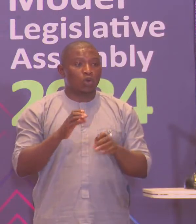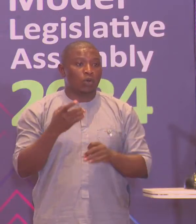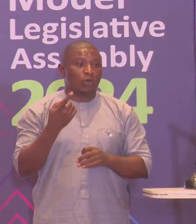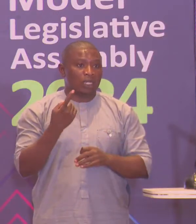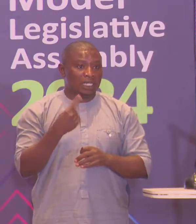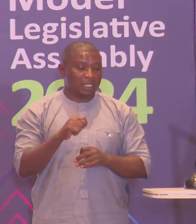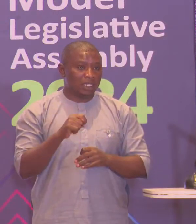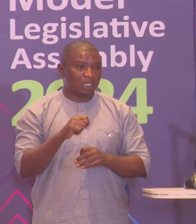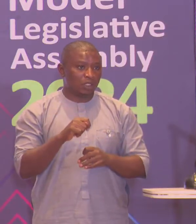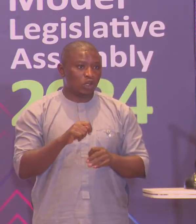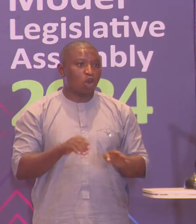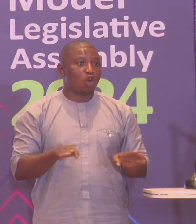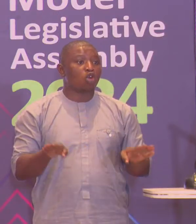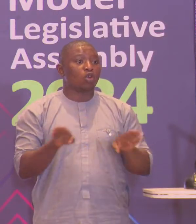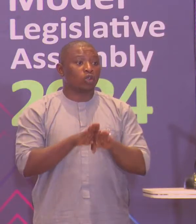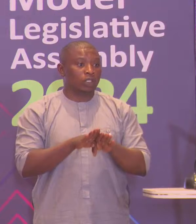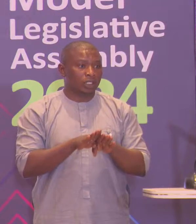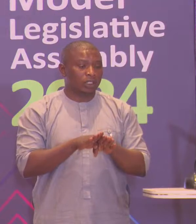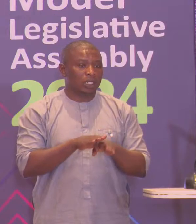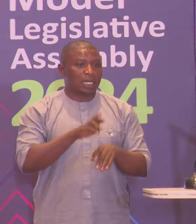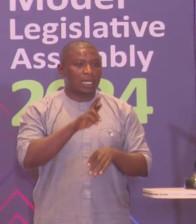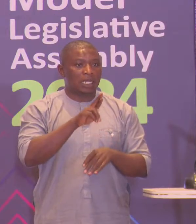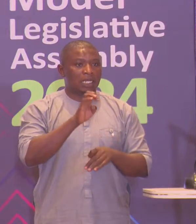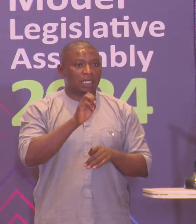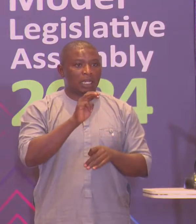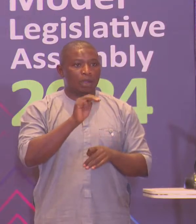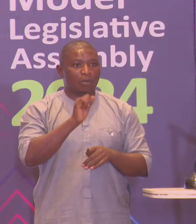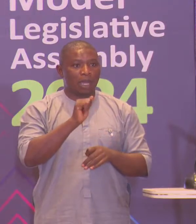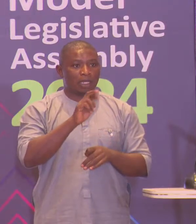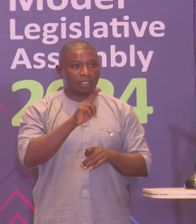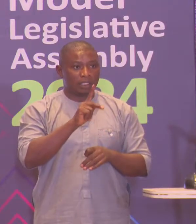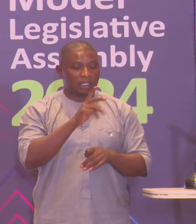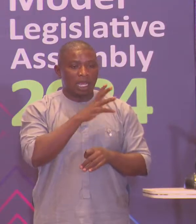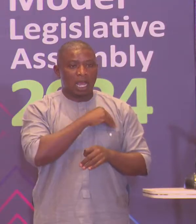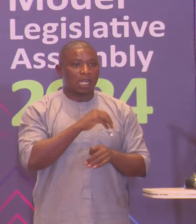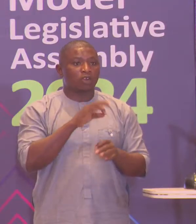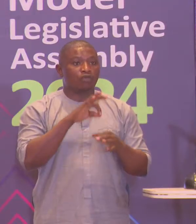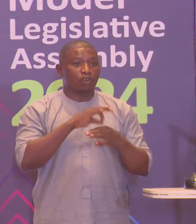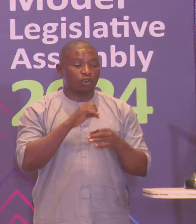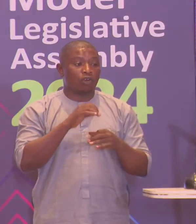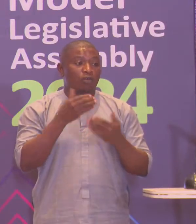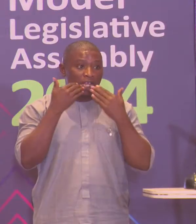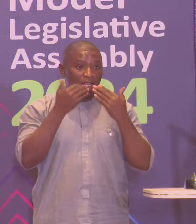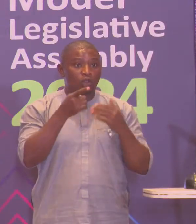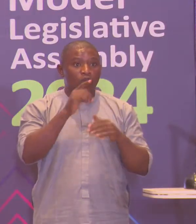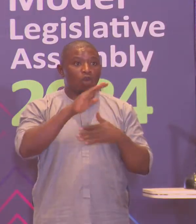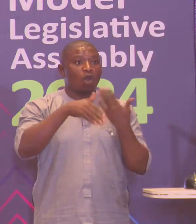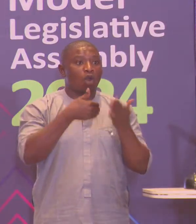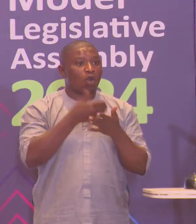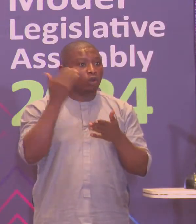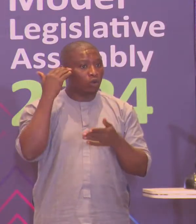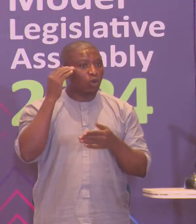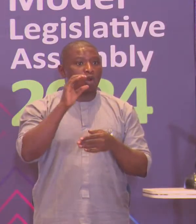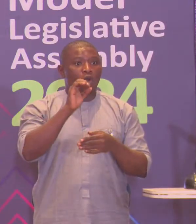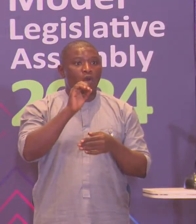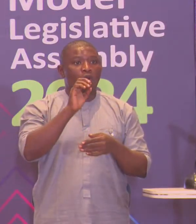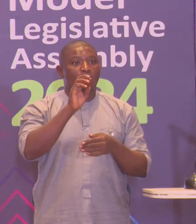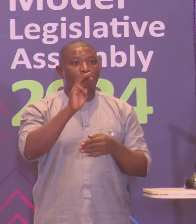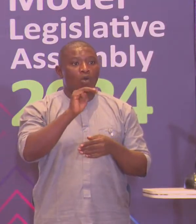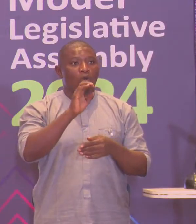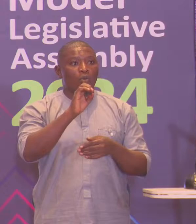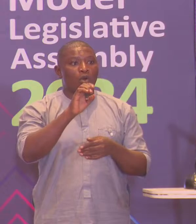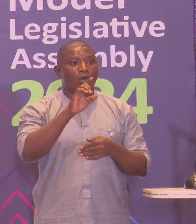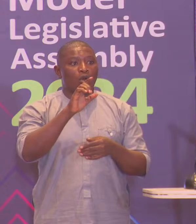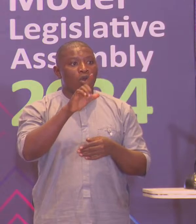the closing remarks and vote of thanks. You all know Omolara Kinyeye, so she will